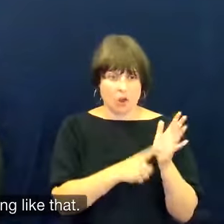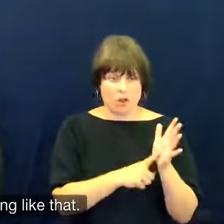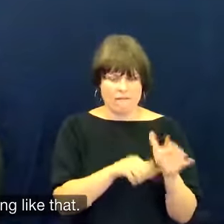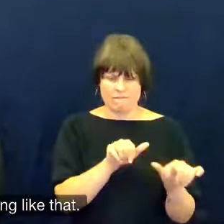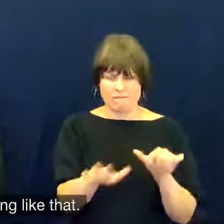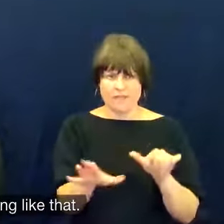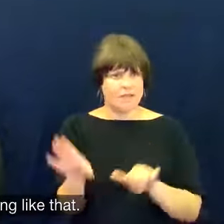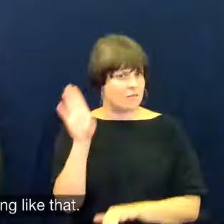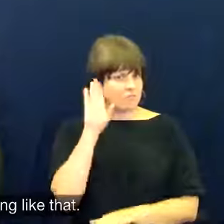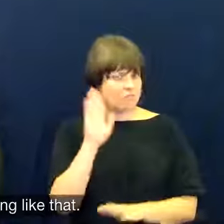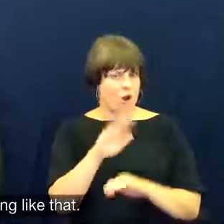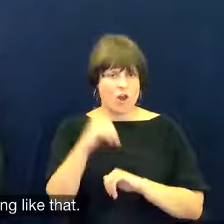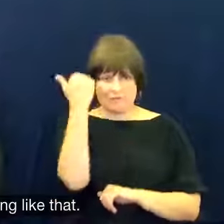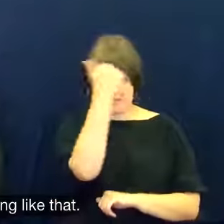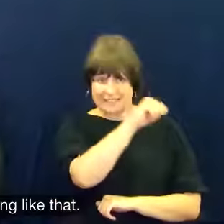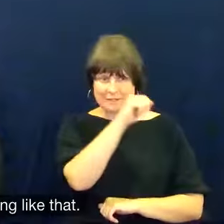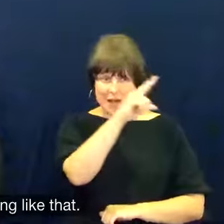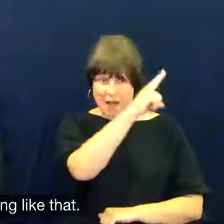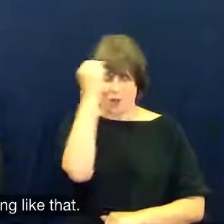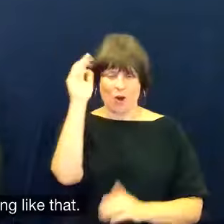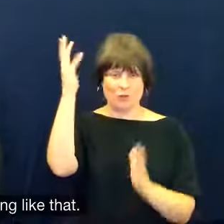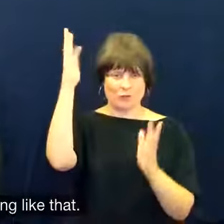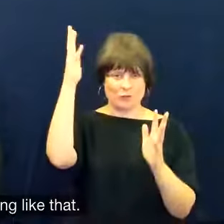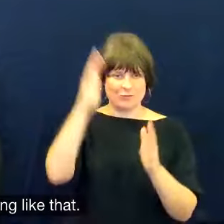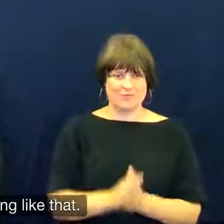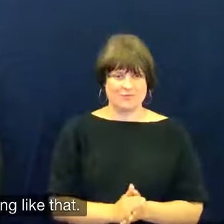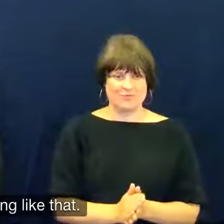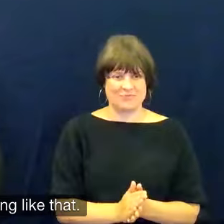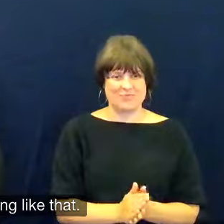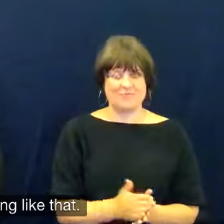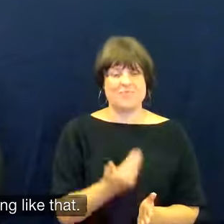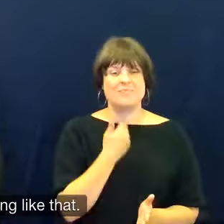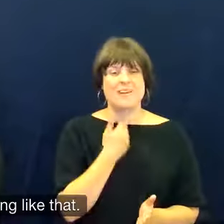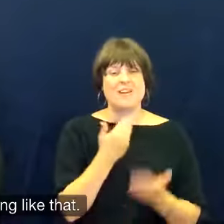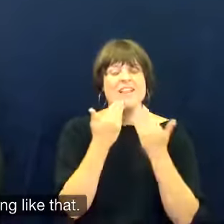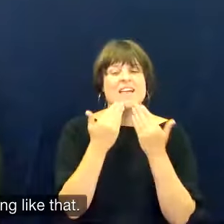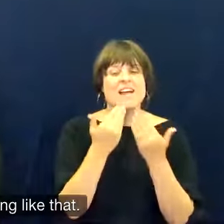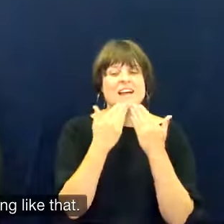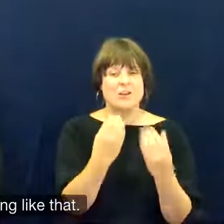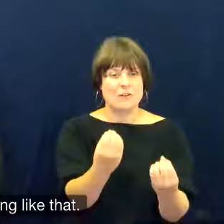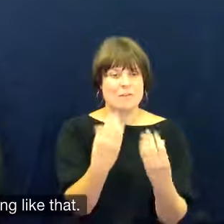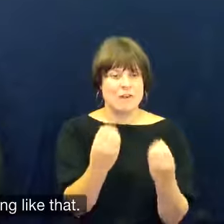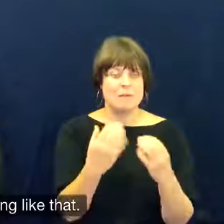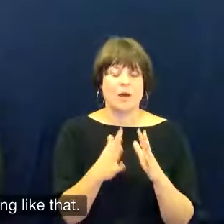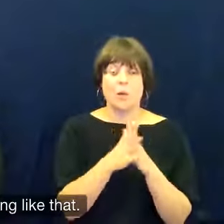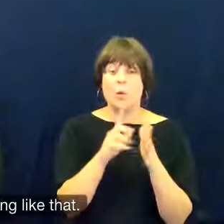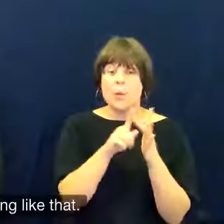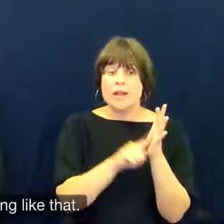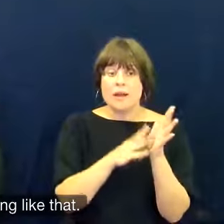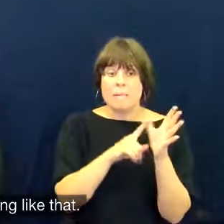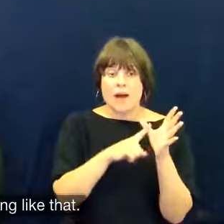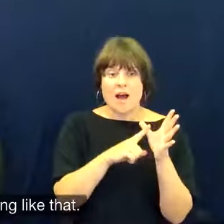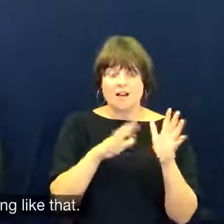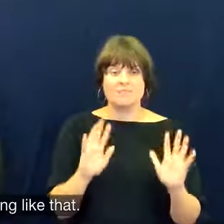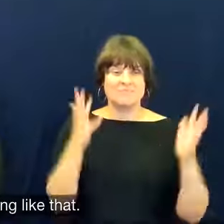SMART goals, clapping now. Ah, thank you for that feedback, Carol. Wilma has a message. Yay,